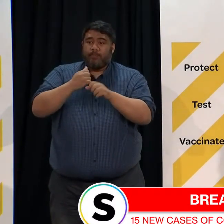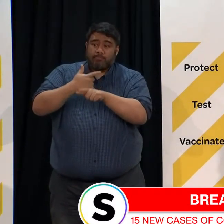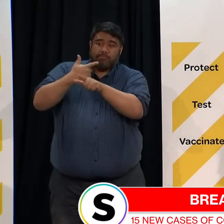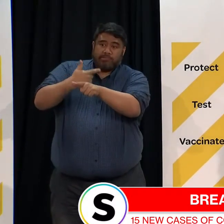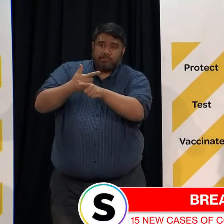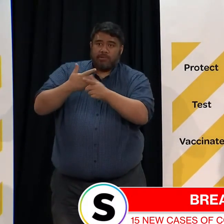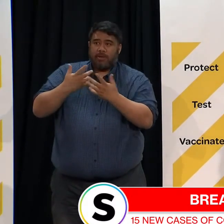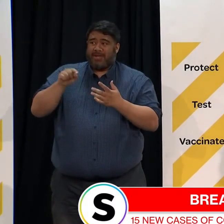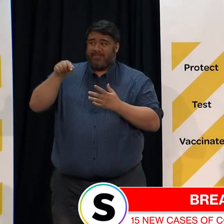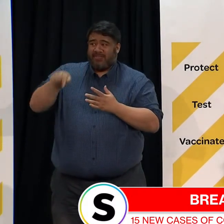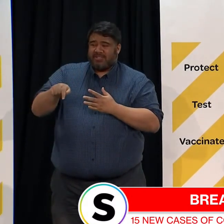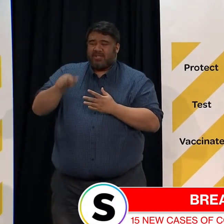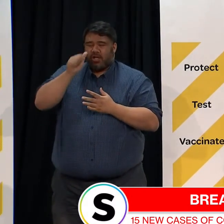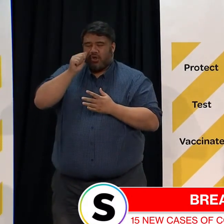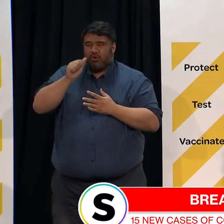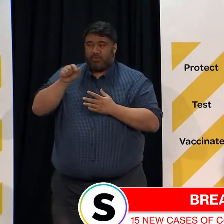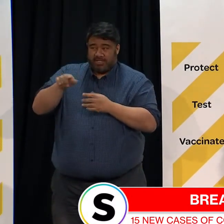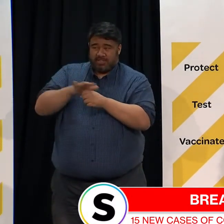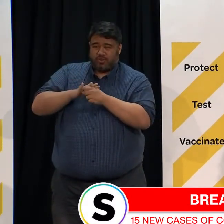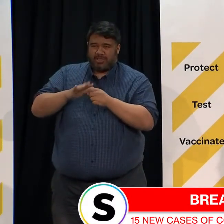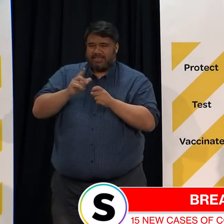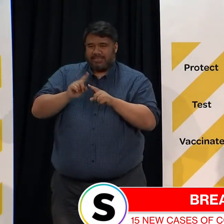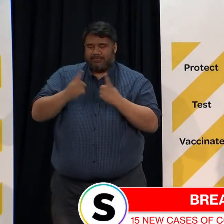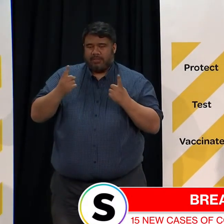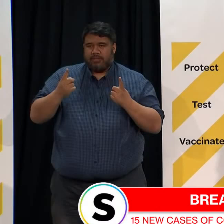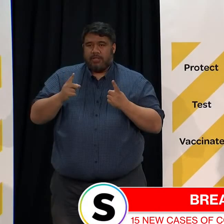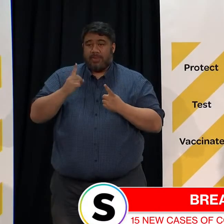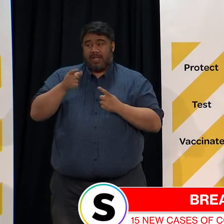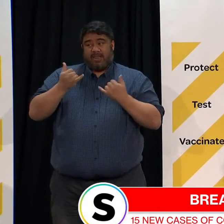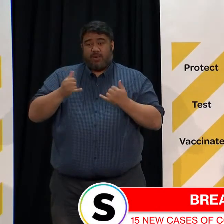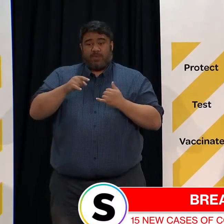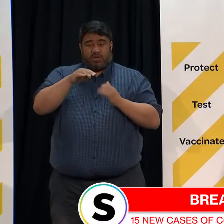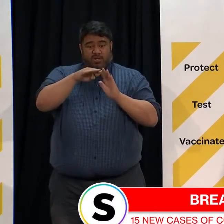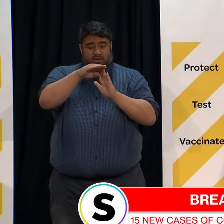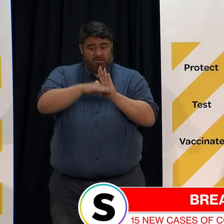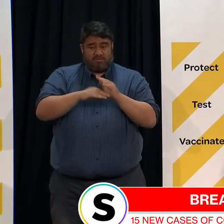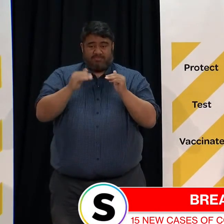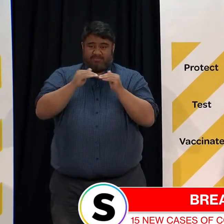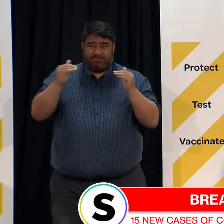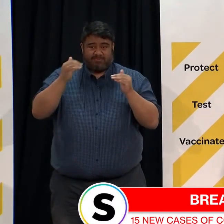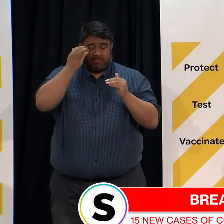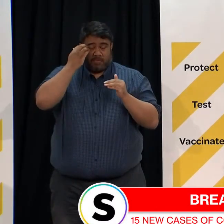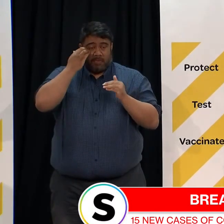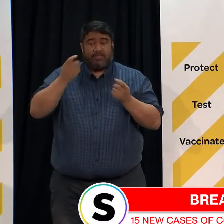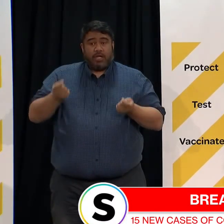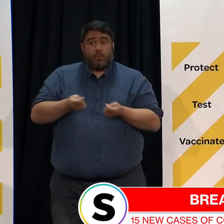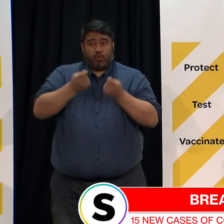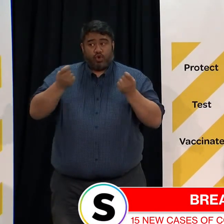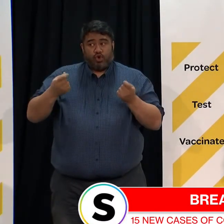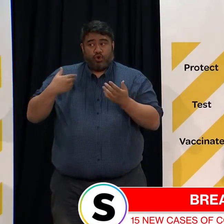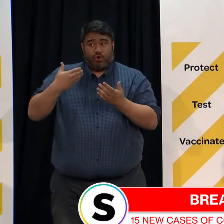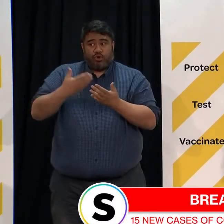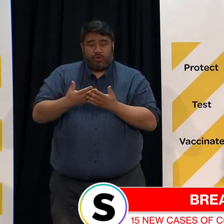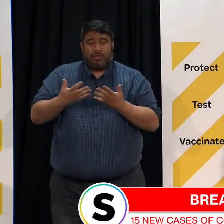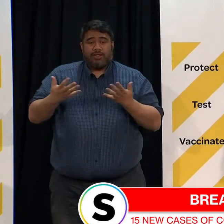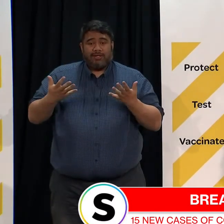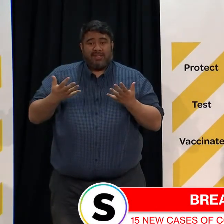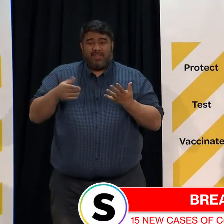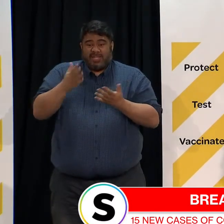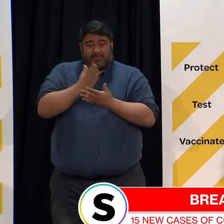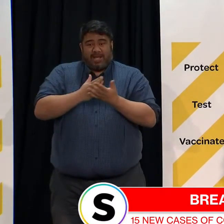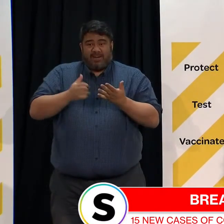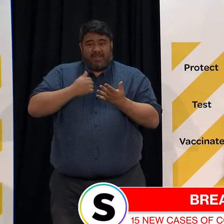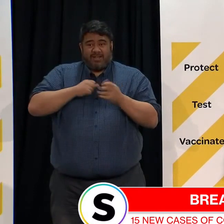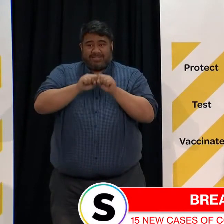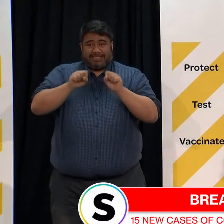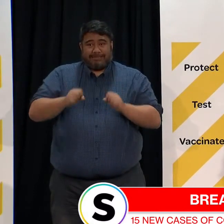of course, that wouldn't be quite so helpful. But at the moment, those are the restrictions. They've served us well to date, and they're just part of the alert